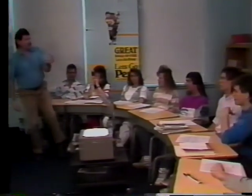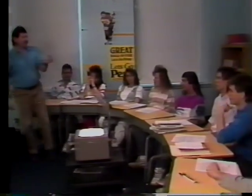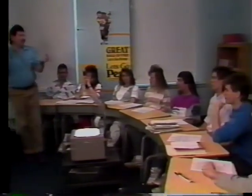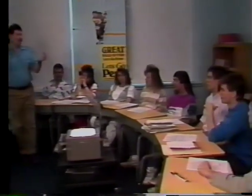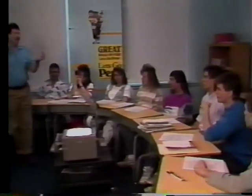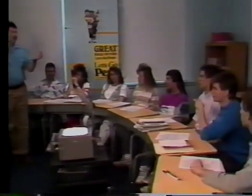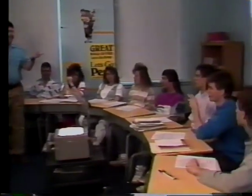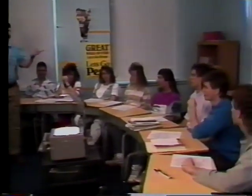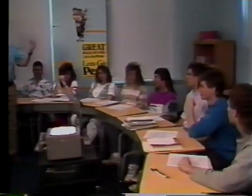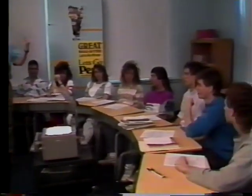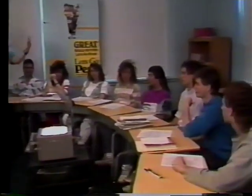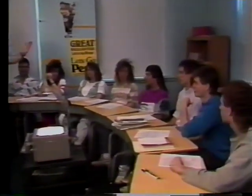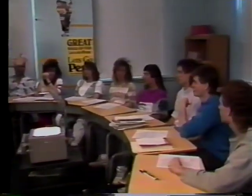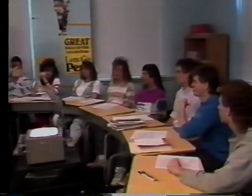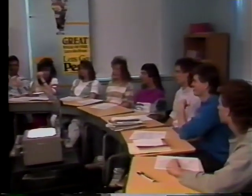No? Never?